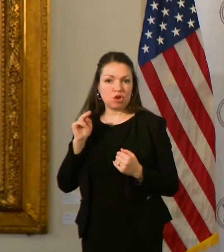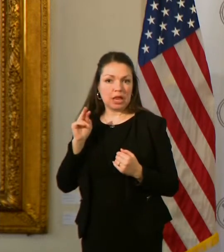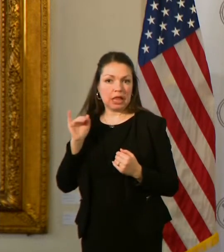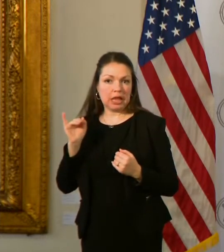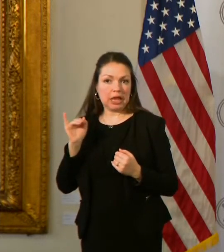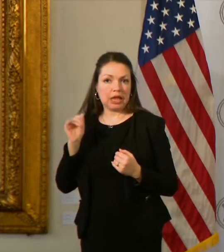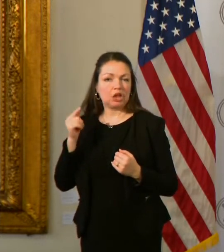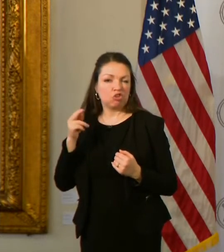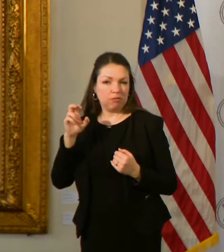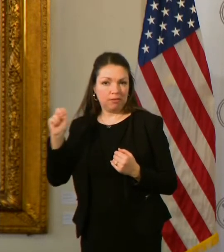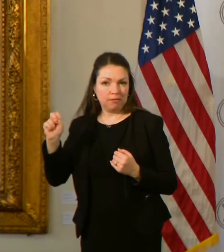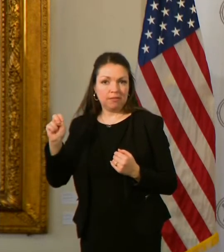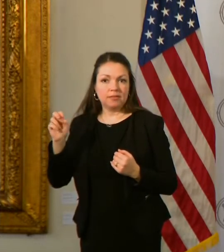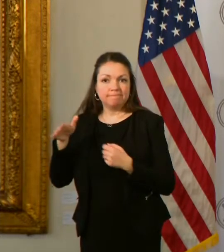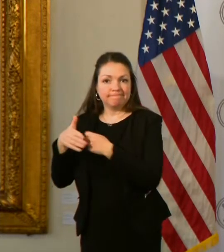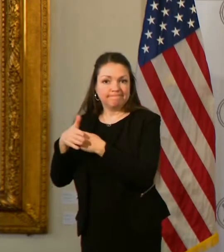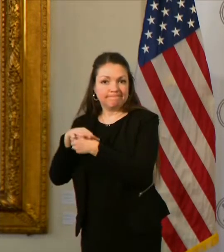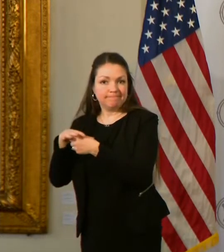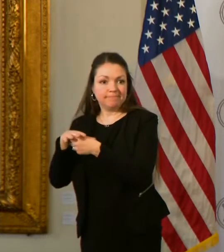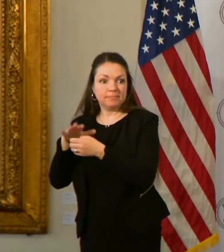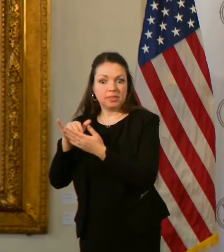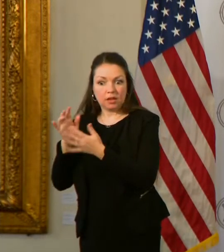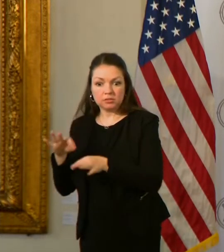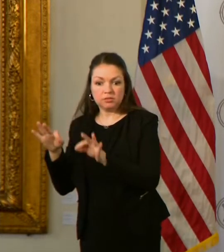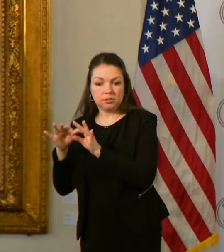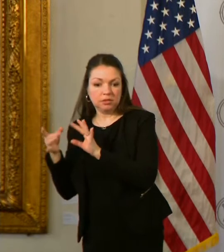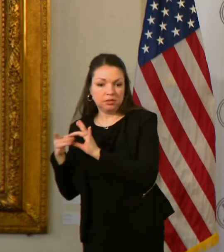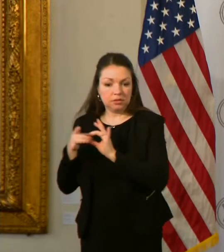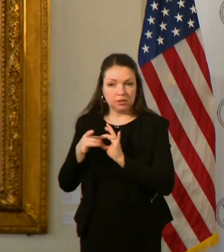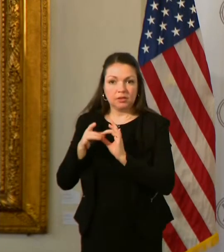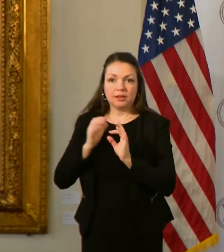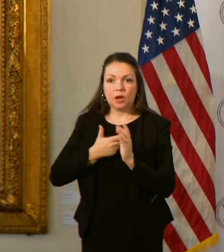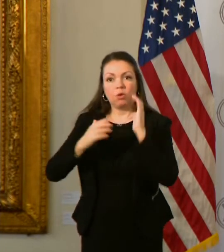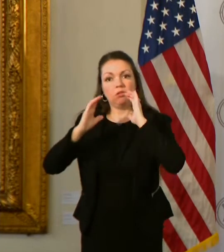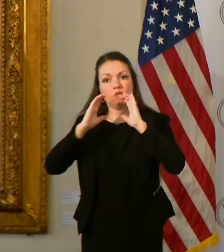because it becomes relevant in our conversations about violence and what works to